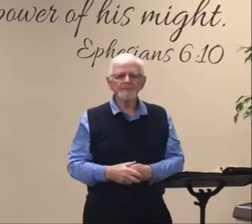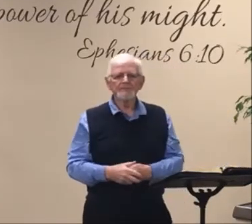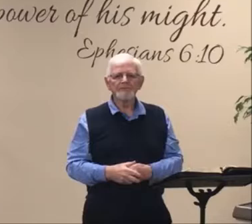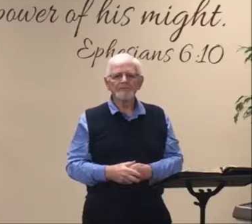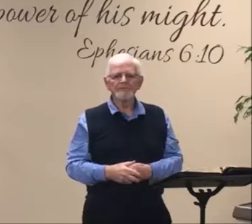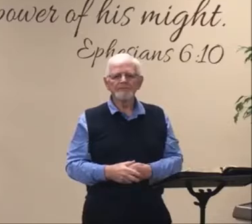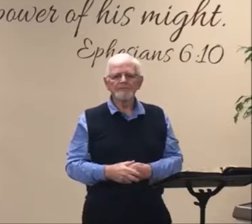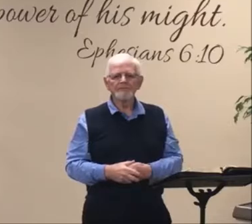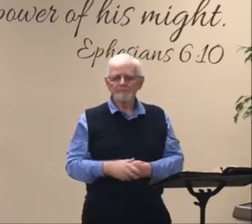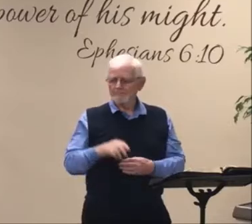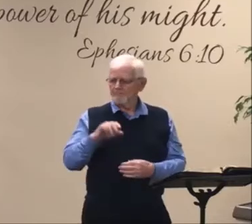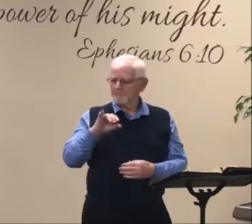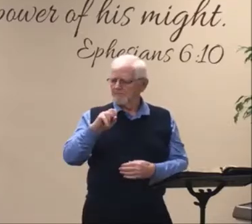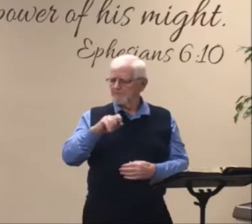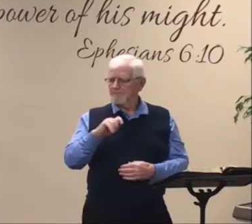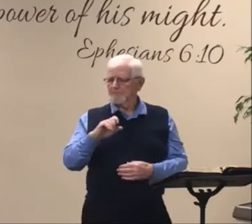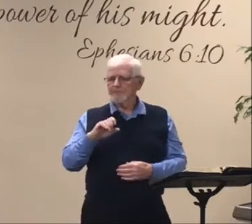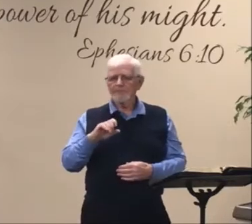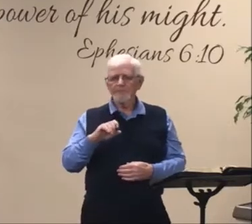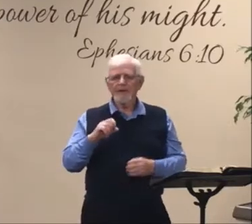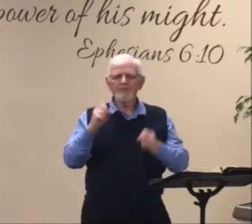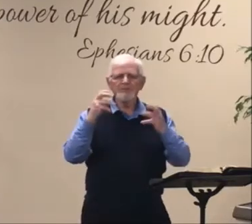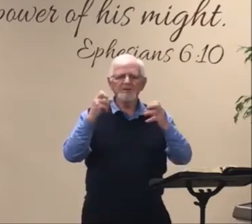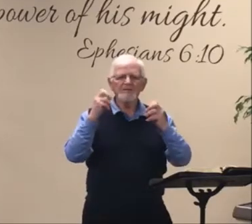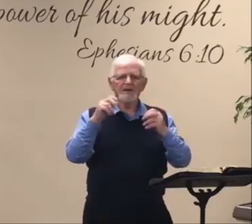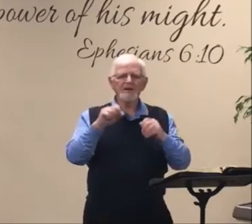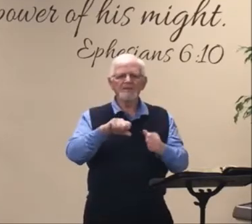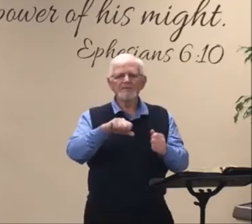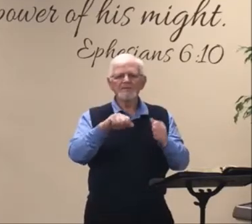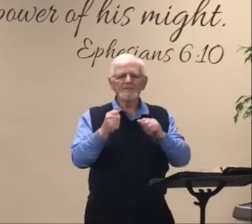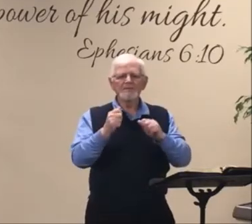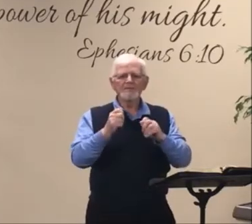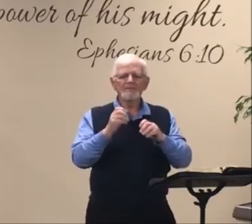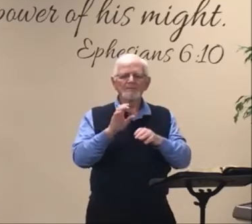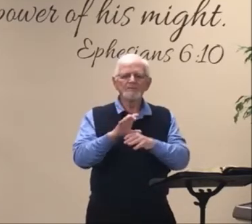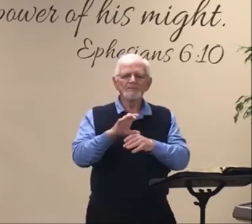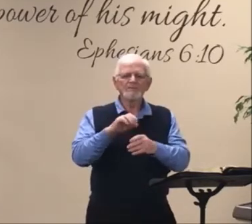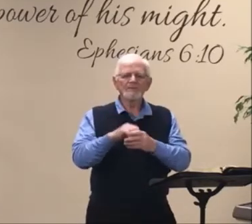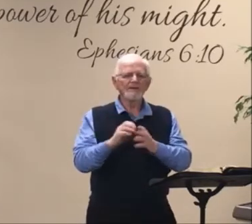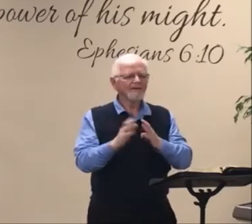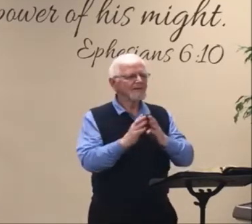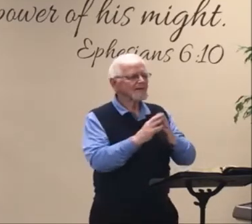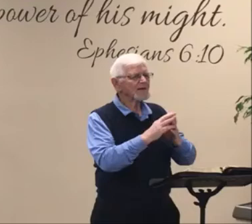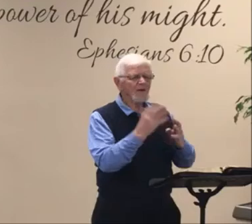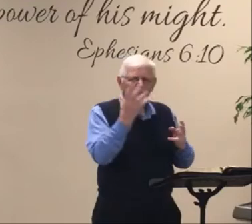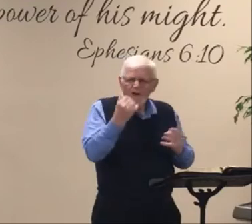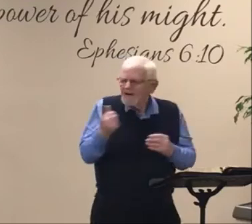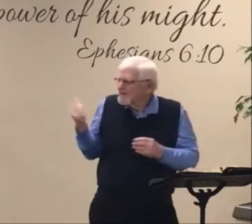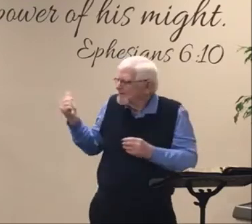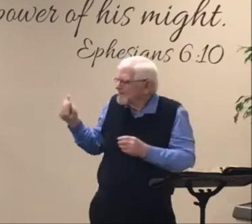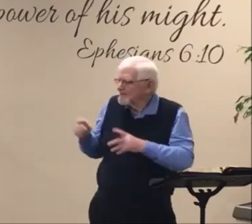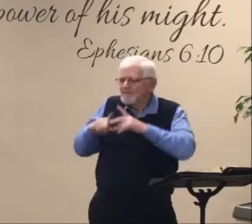Say, Isaac, there's so many Baptist churches in this town. How come you had to start a church? Well,